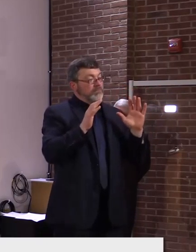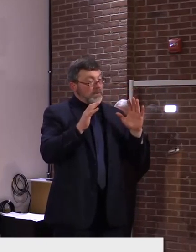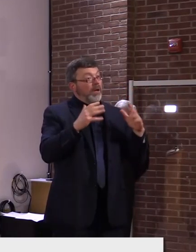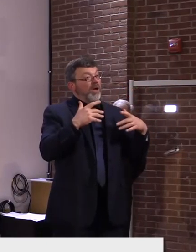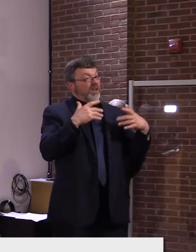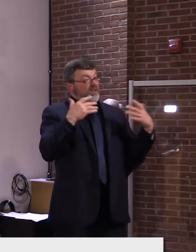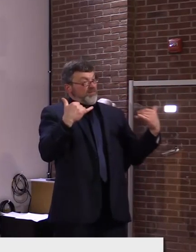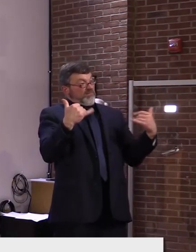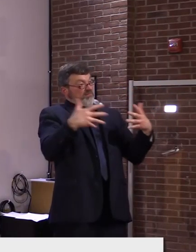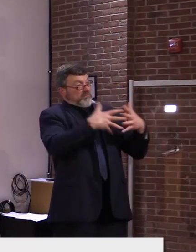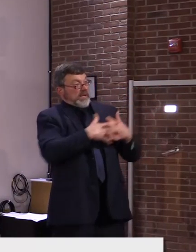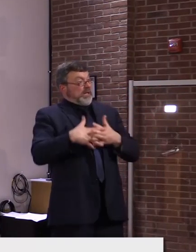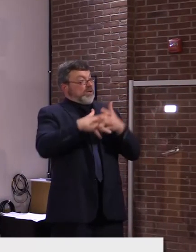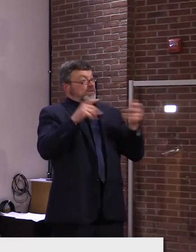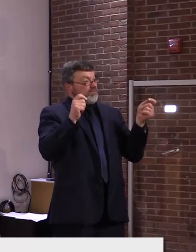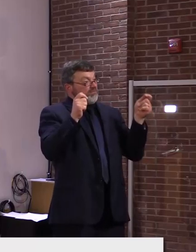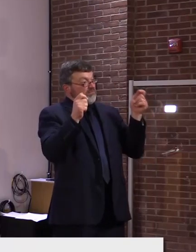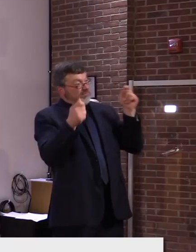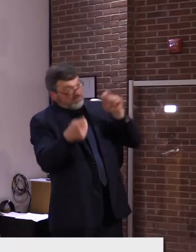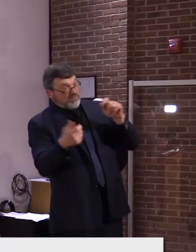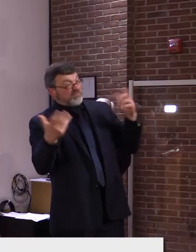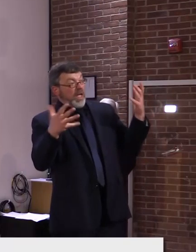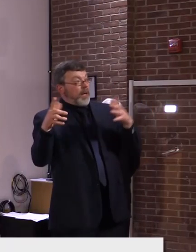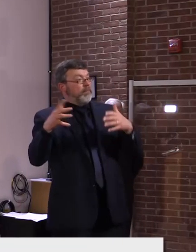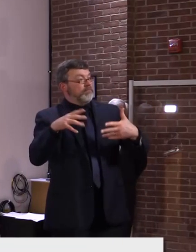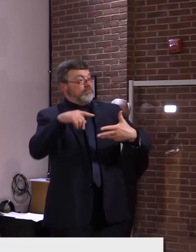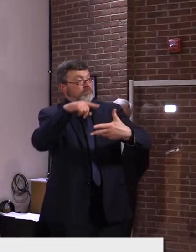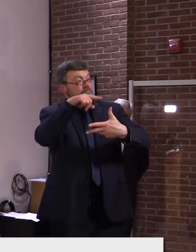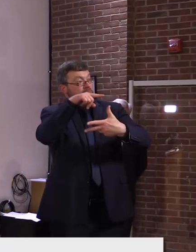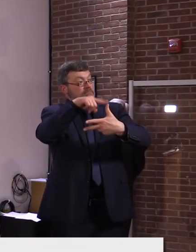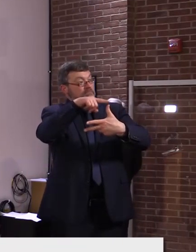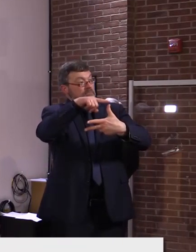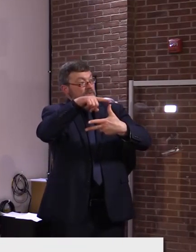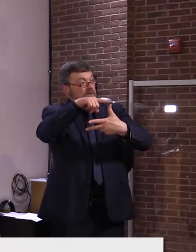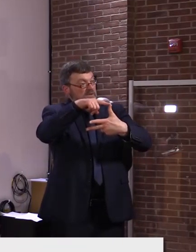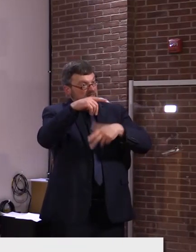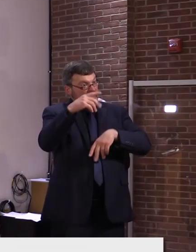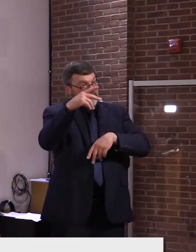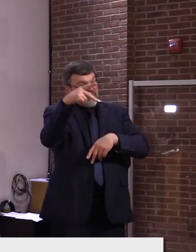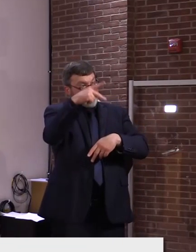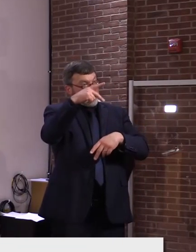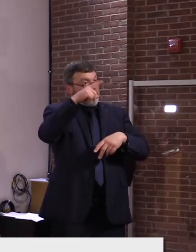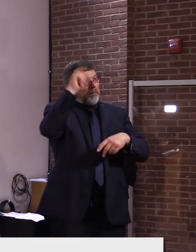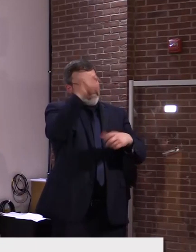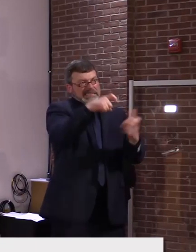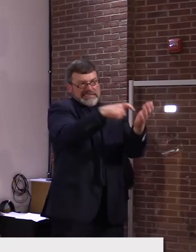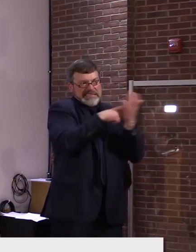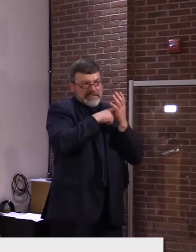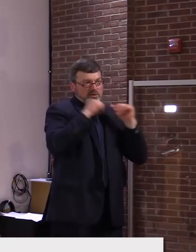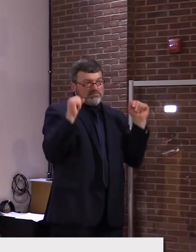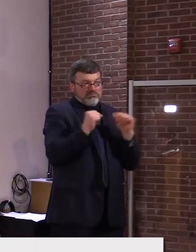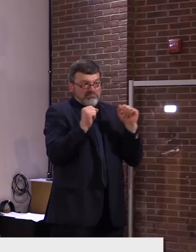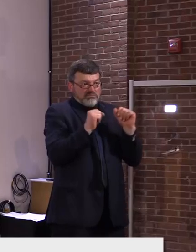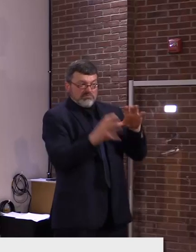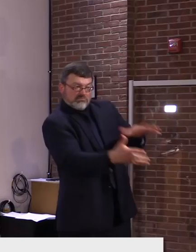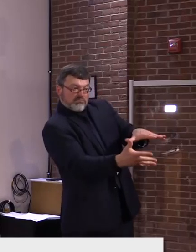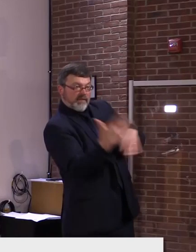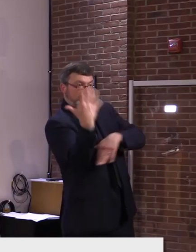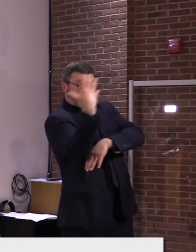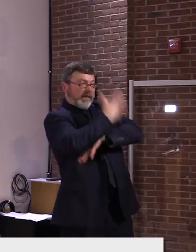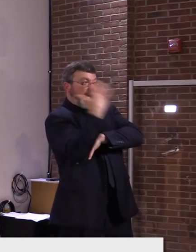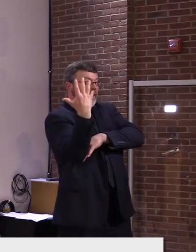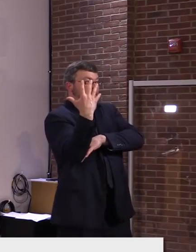from 5 days now to 4 weeks. New shipping sizes to allow for smaller batches. And